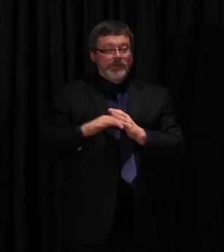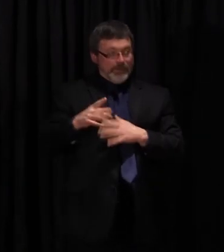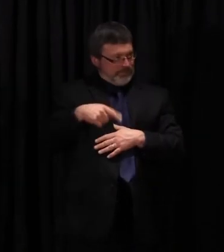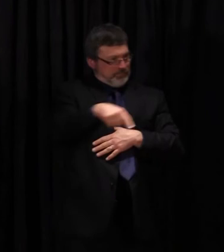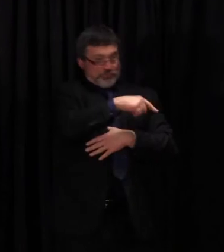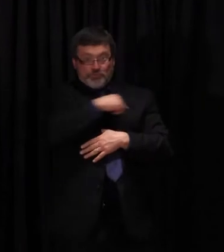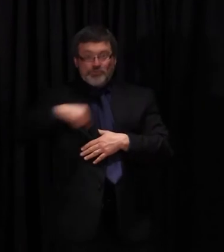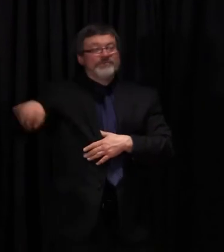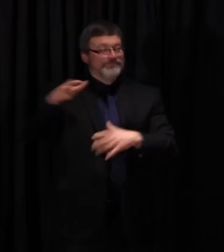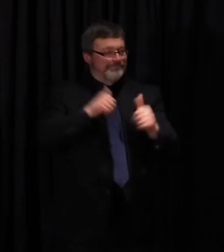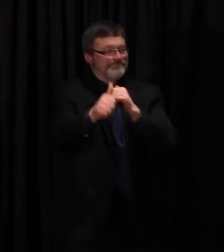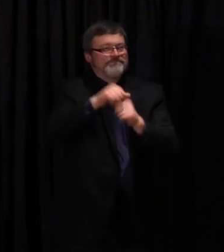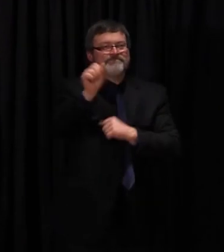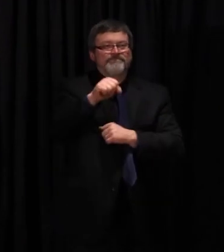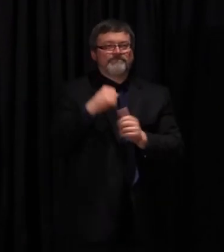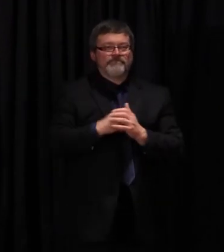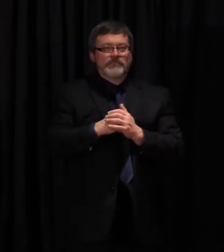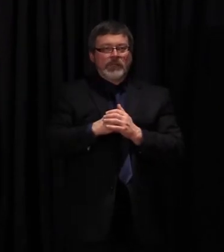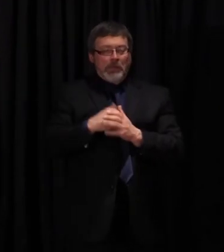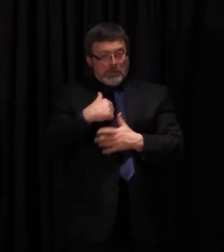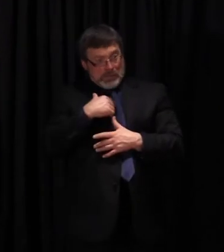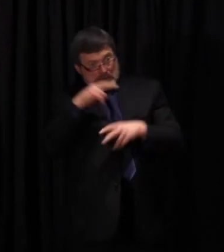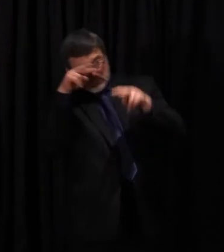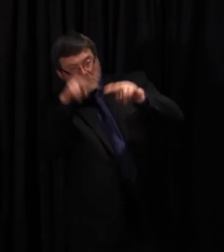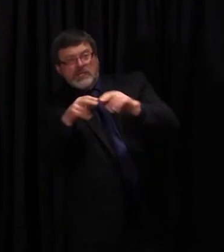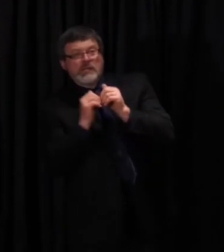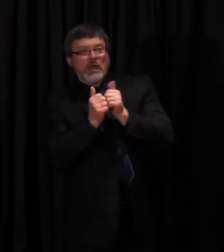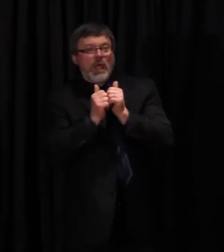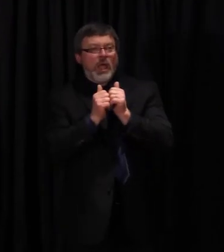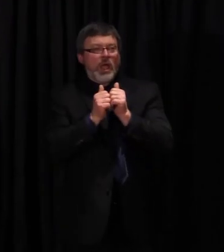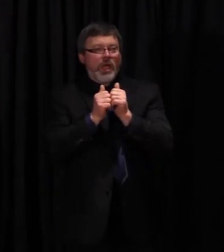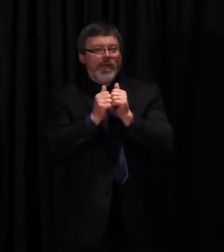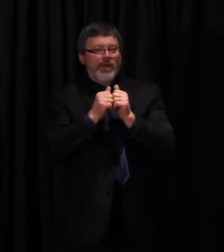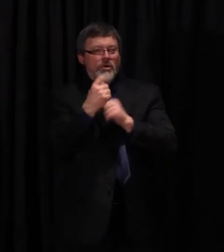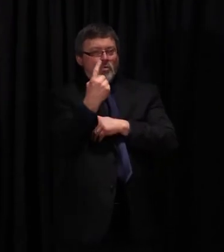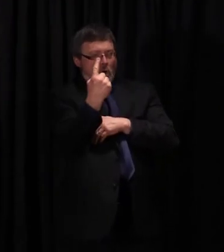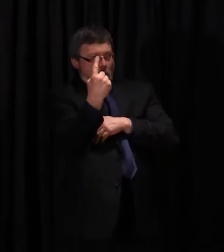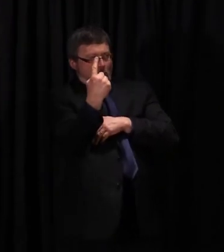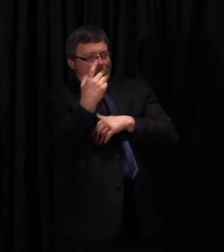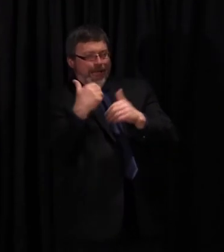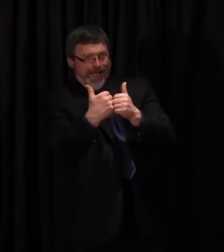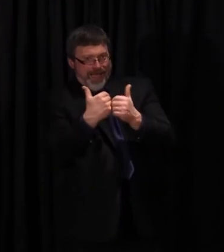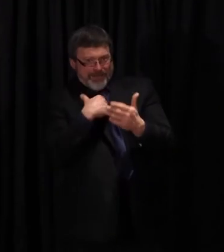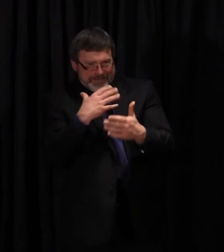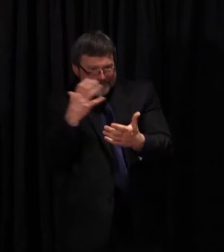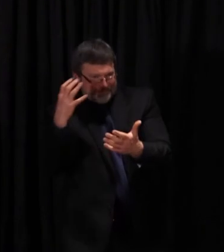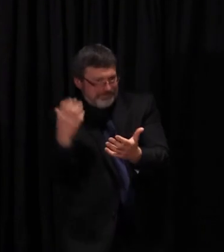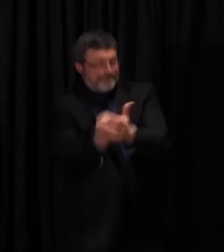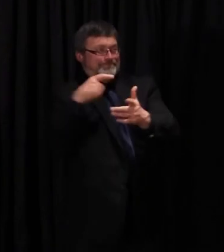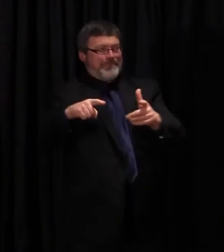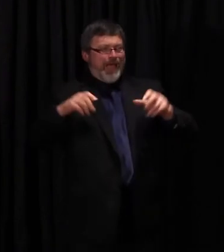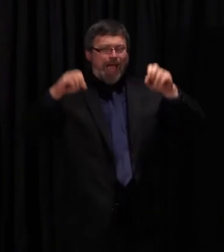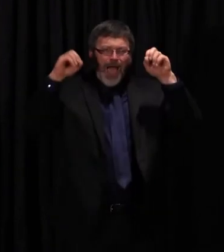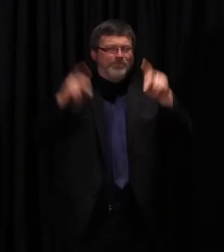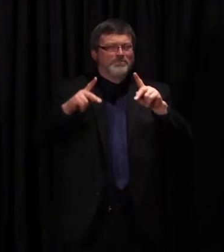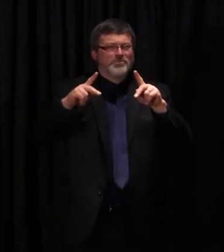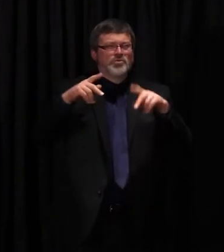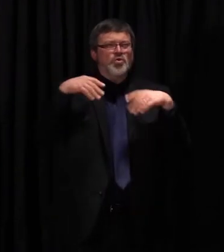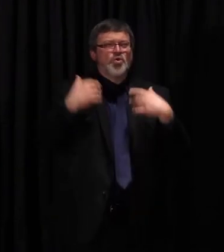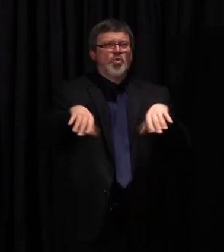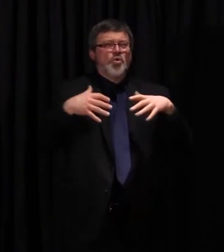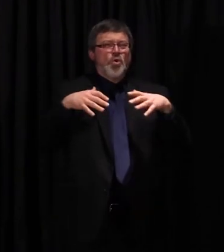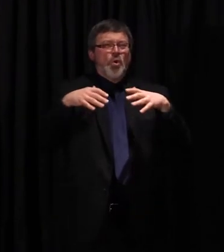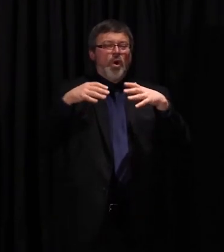And the way I see it, there's one thing that could pull this incredible opportunity out of our reach, and that's election year